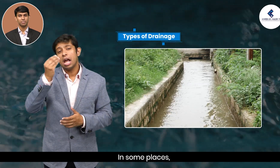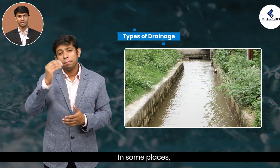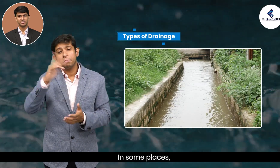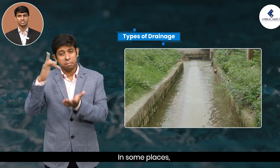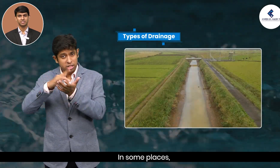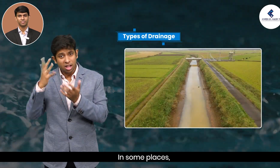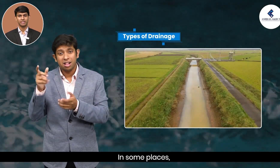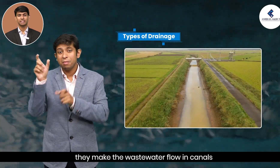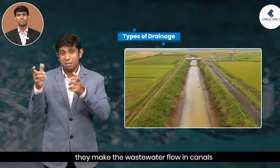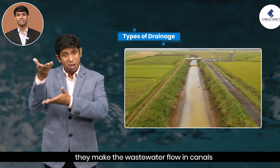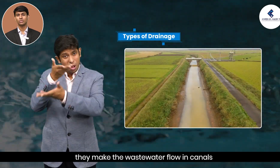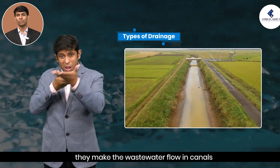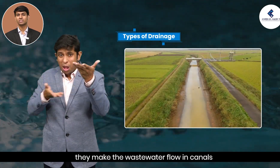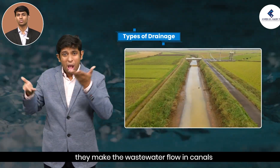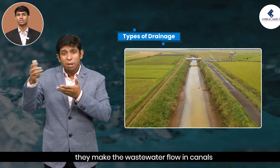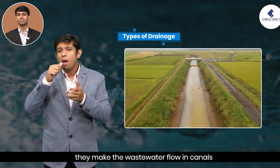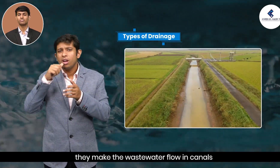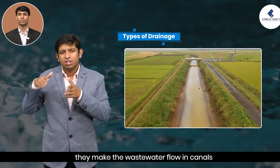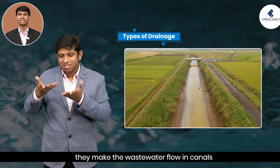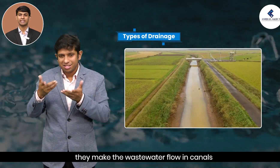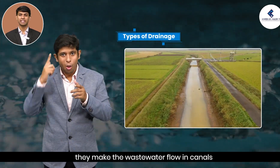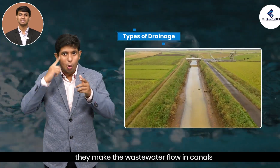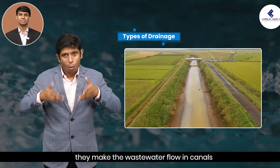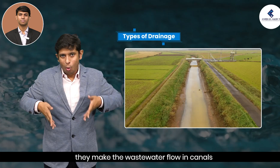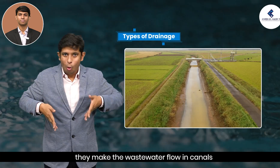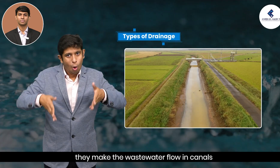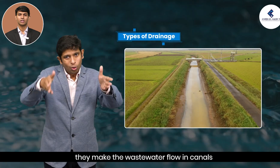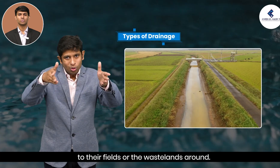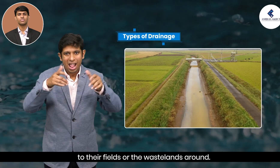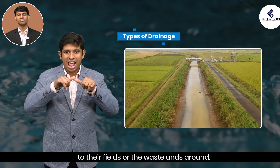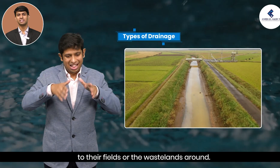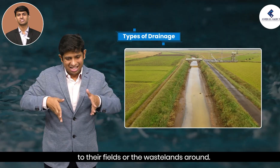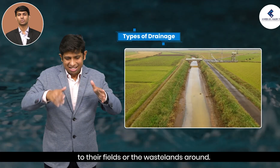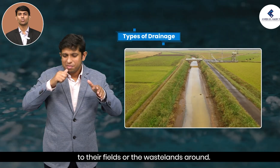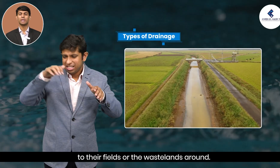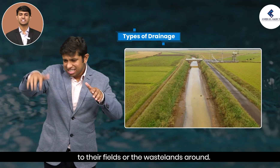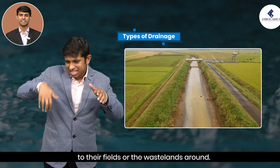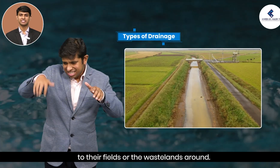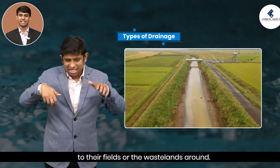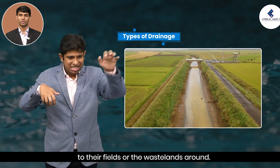In some places, they make the wastewater flow in canals to